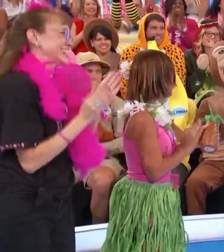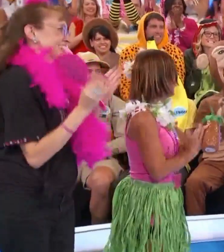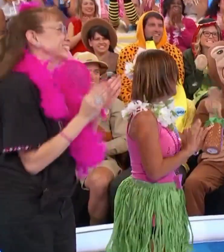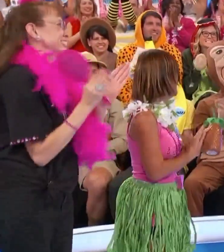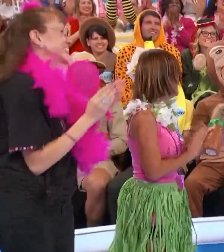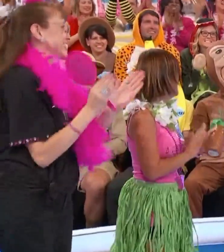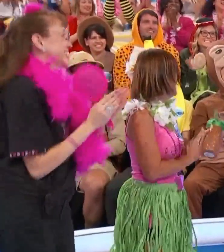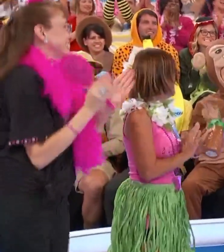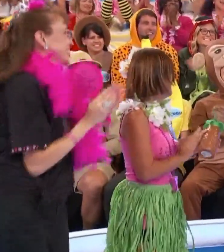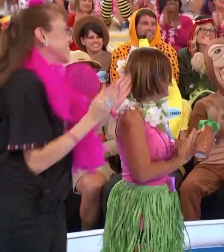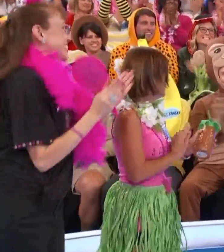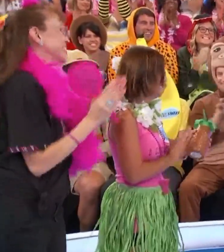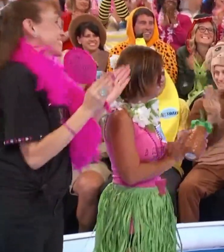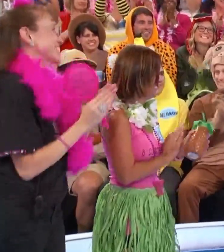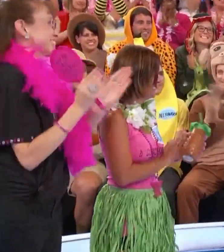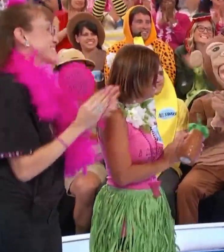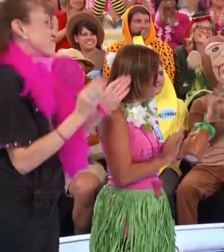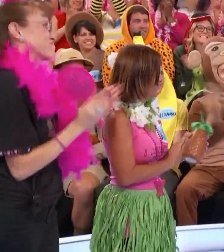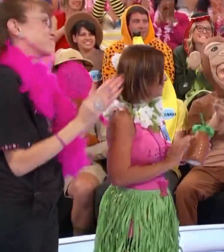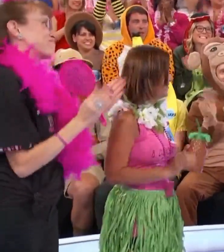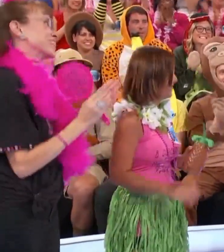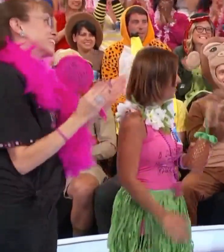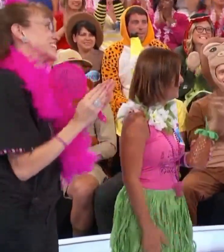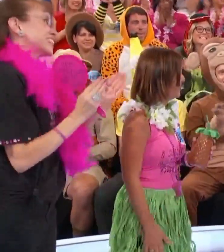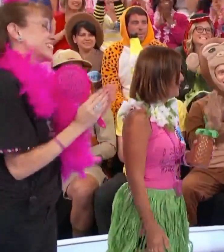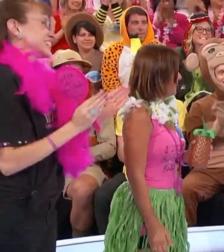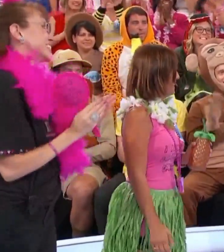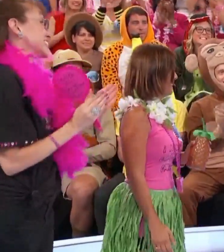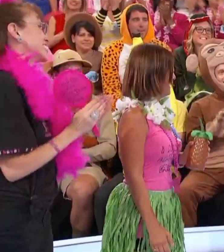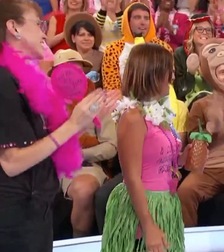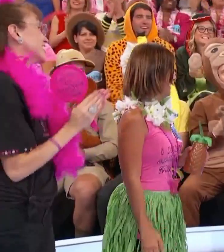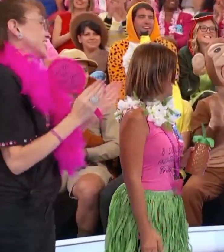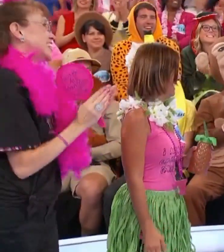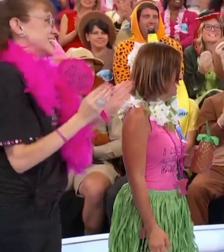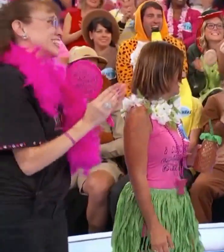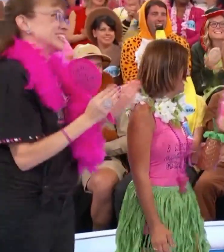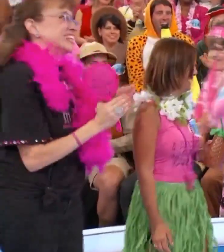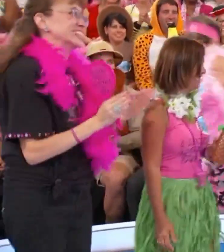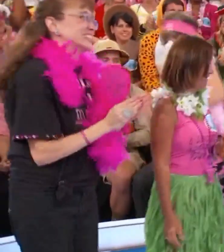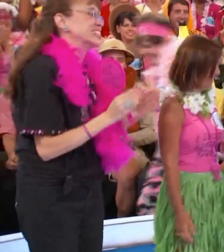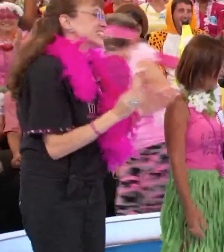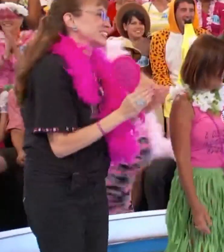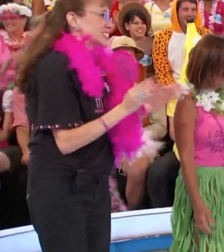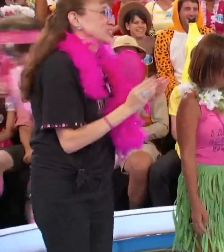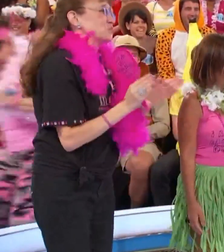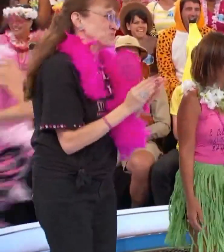I'm happy you're here. Good. Now you go sit down and let us do this deal, Mama.